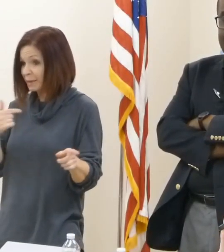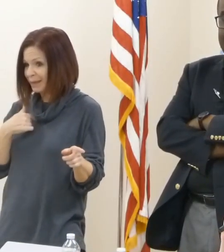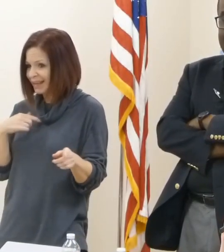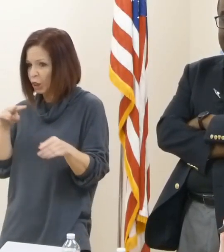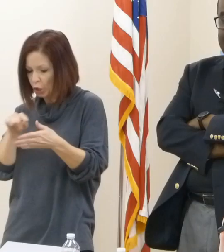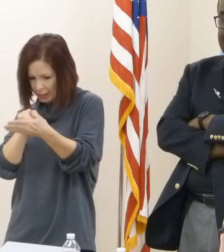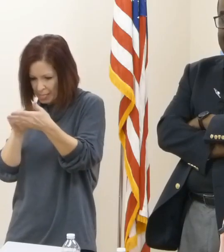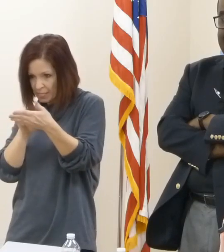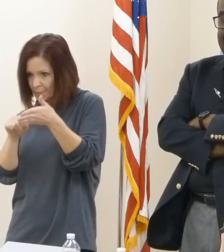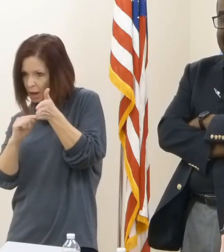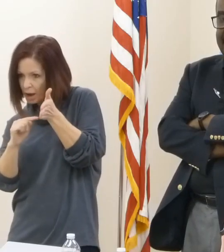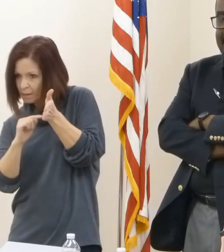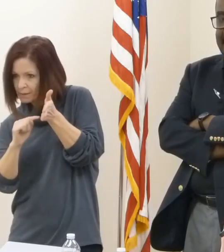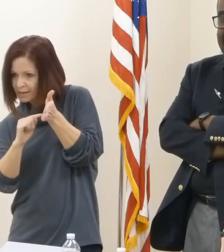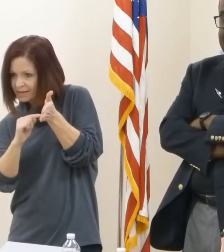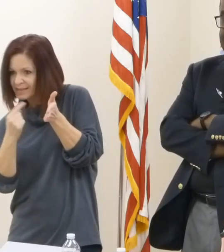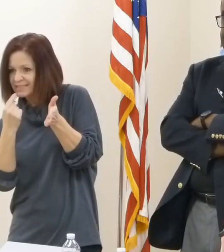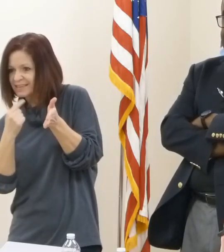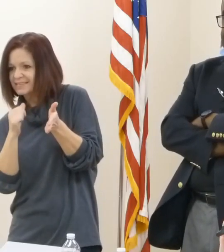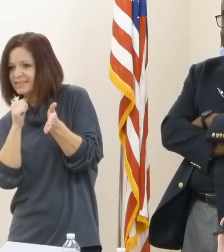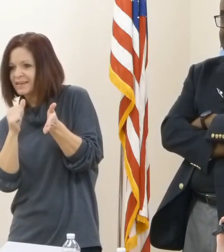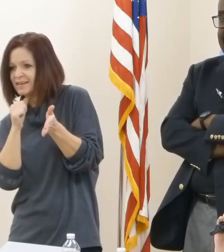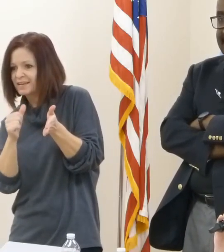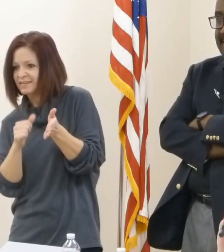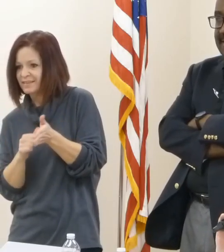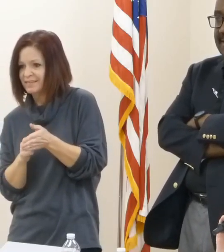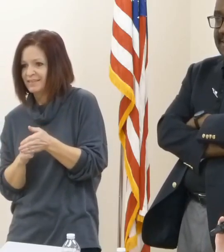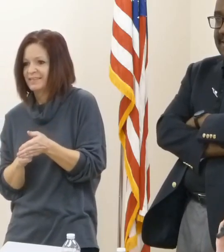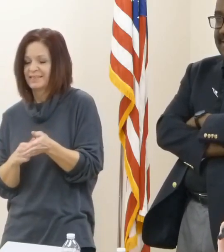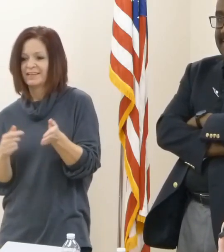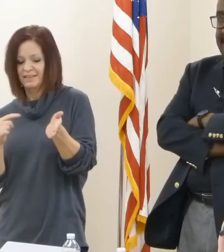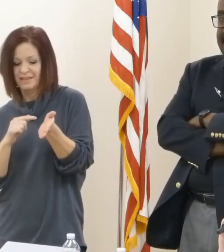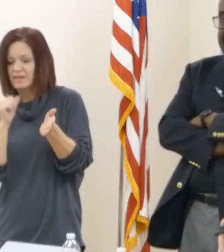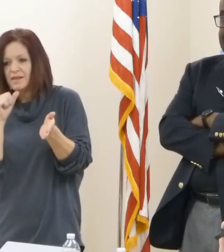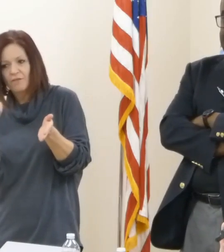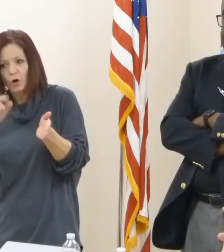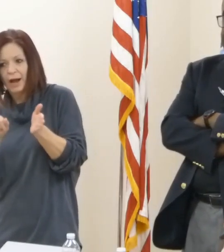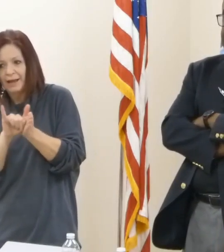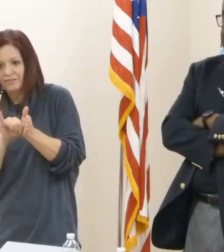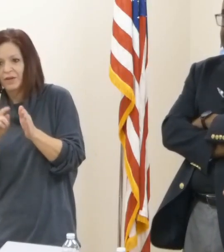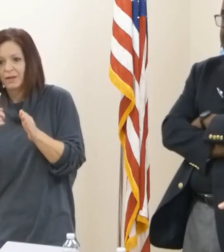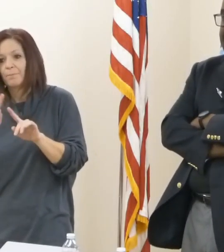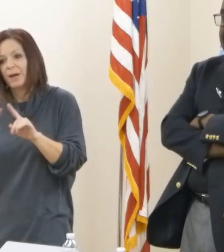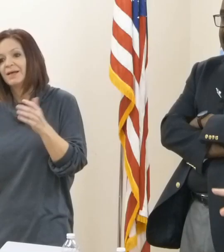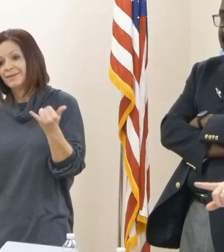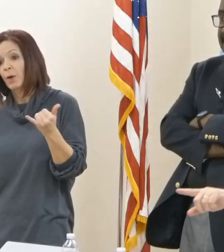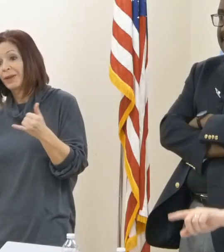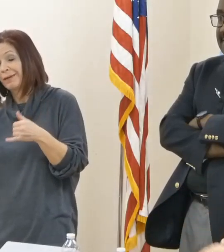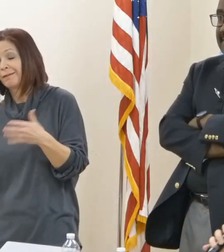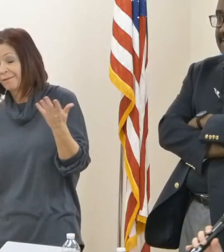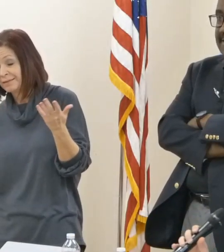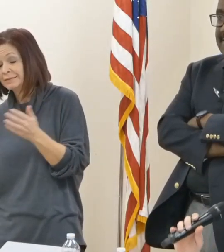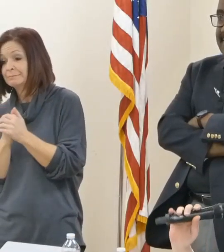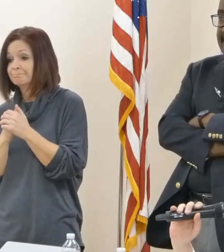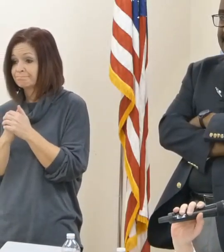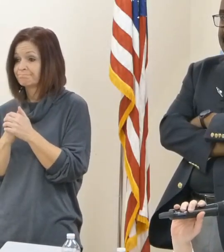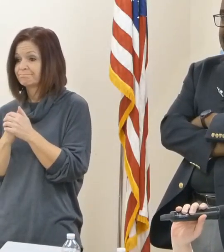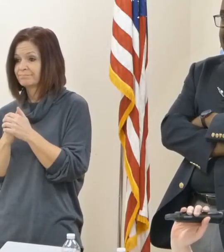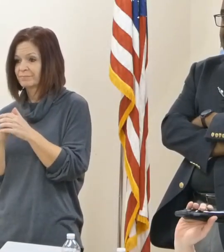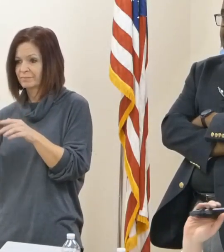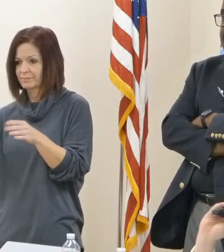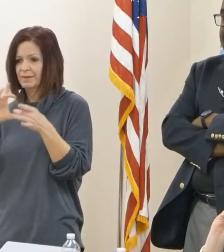bottom of it. It says not for identification purposes. Exactly. Well, we blew right past that, didn't we? Yes, ma'am. As far as the real life, you